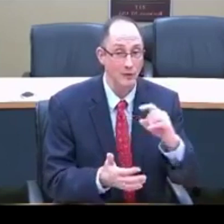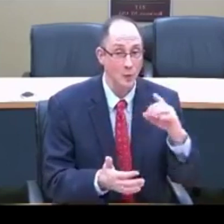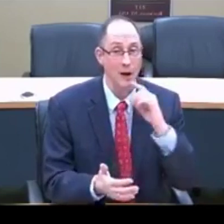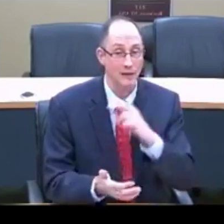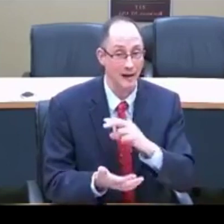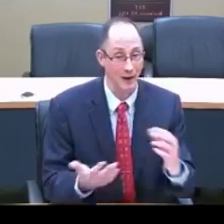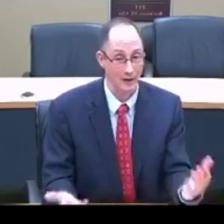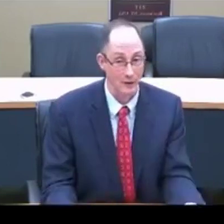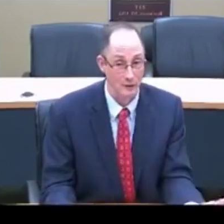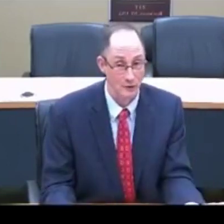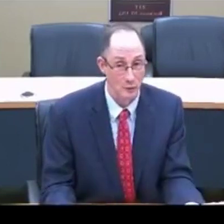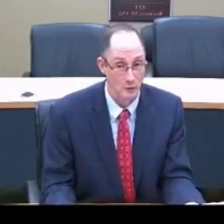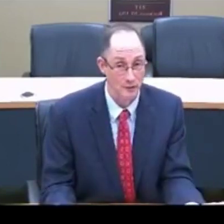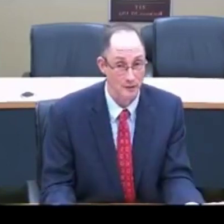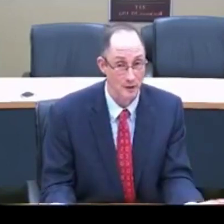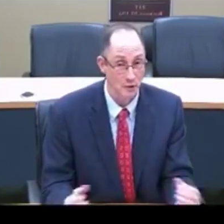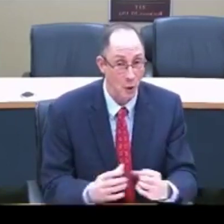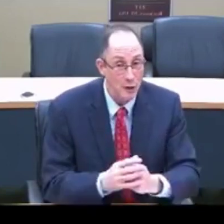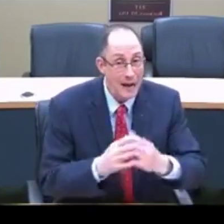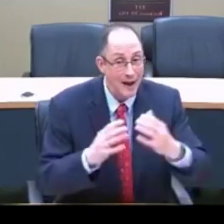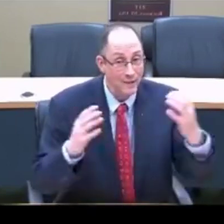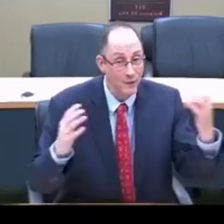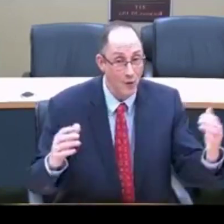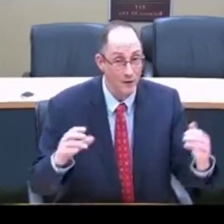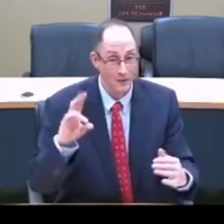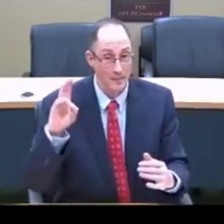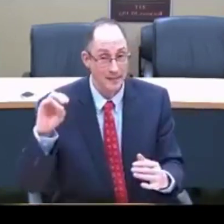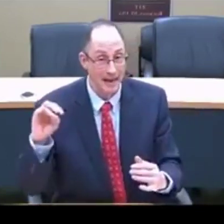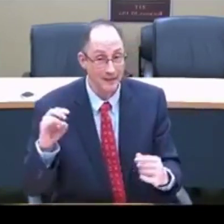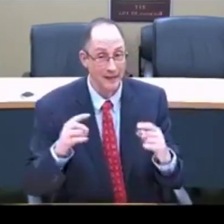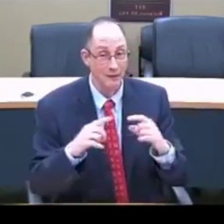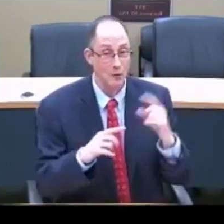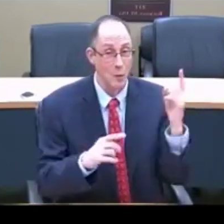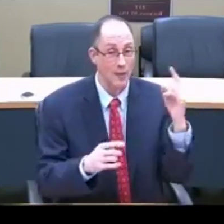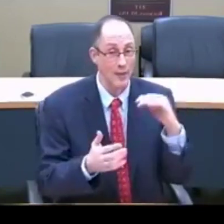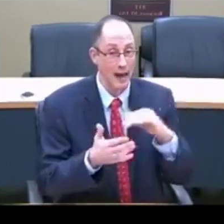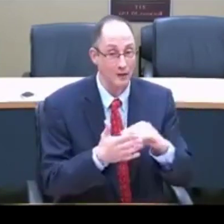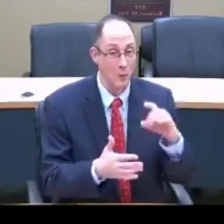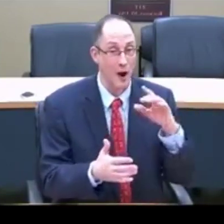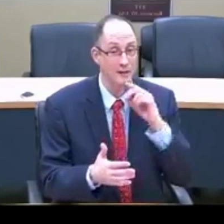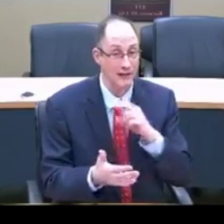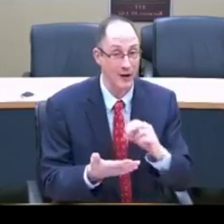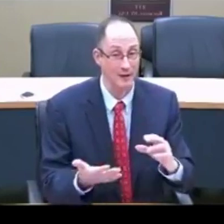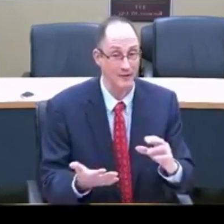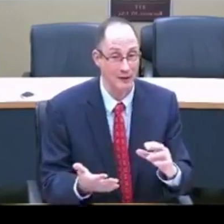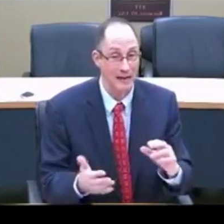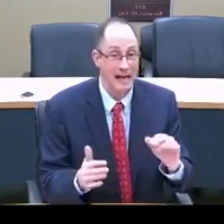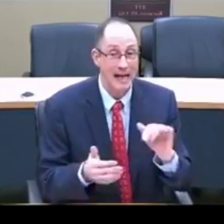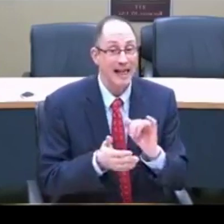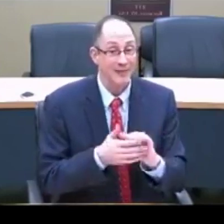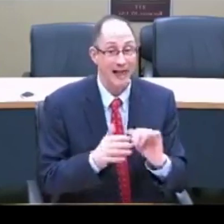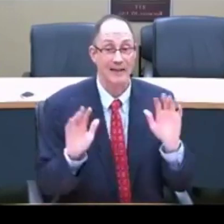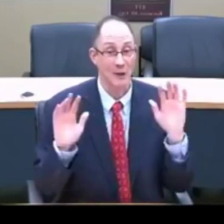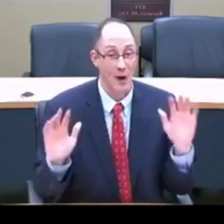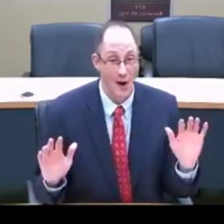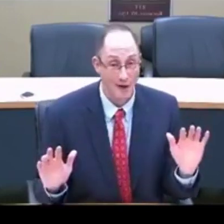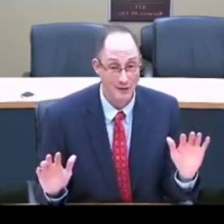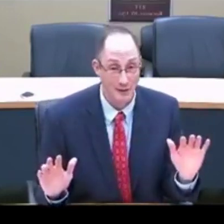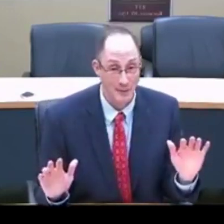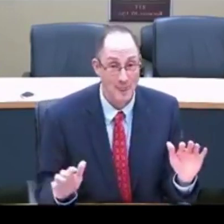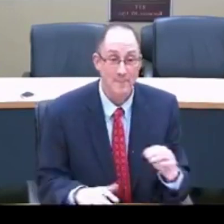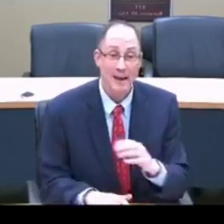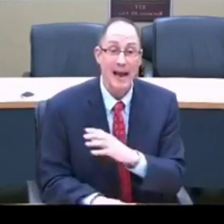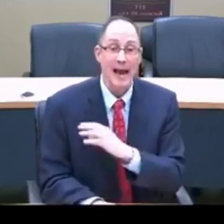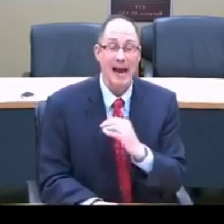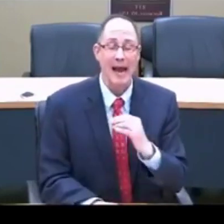,100 deaf-headed students. So, we have grown from 70 to 1,100 deaf-headed students. That's awesome.